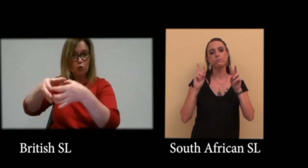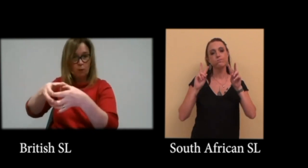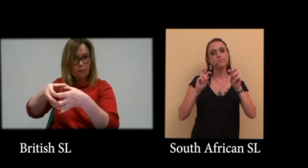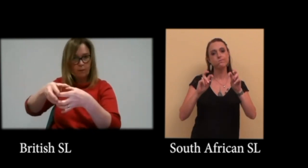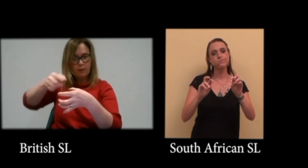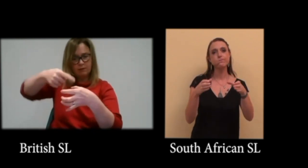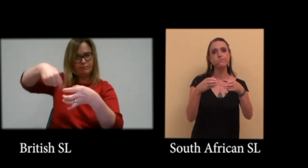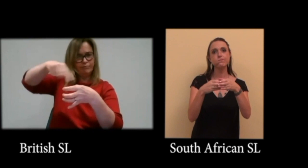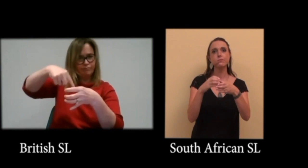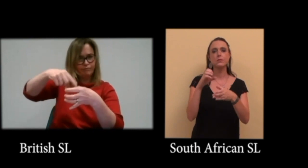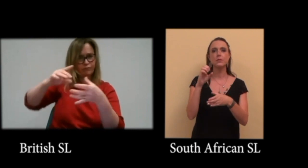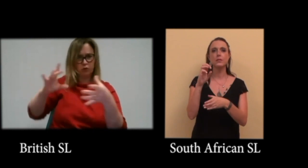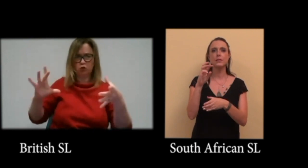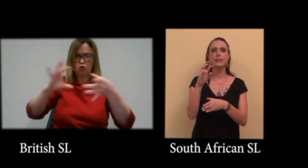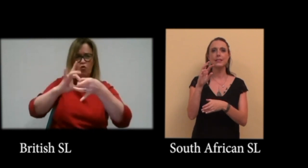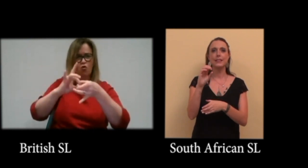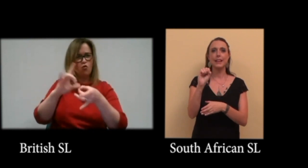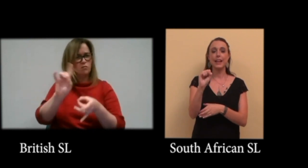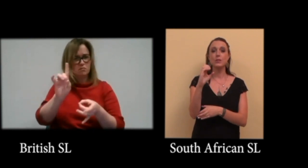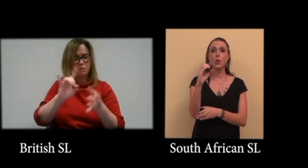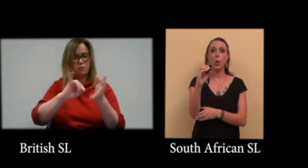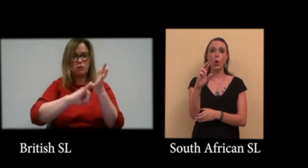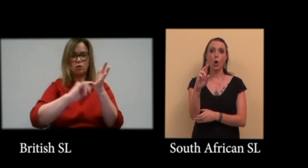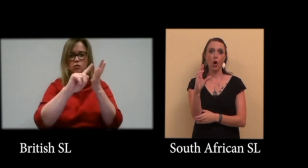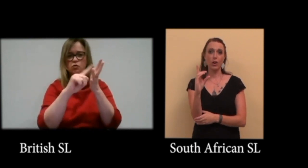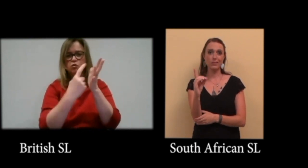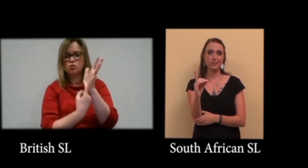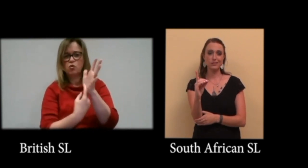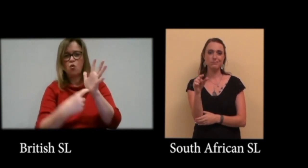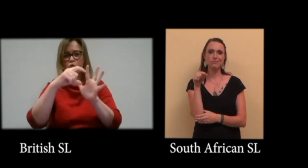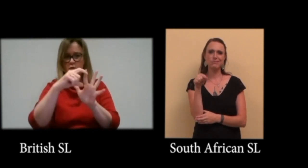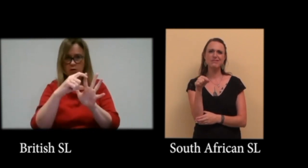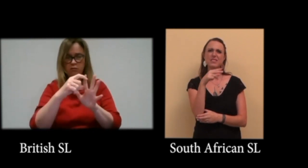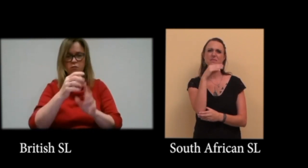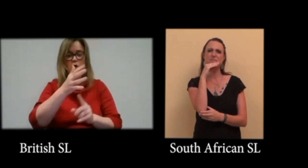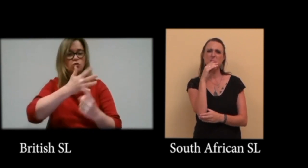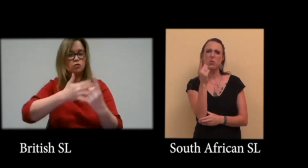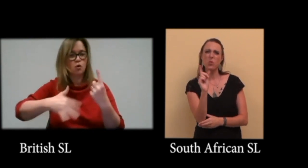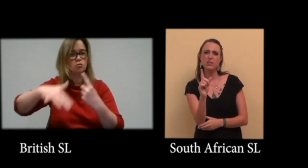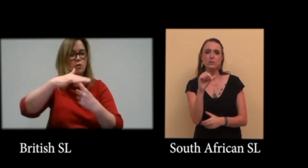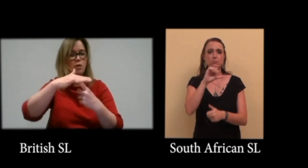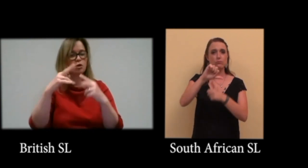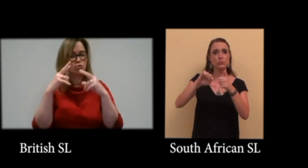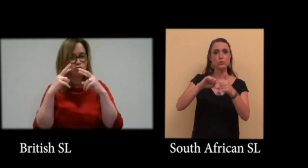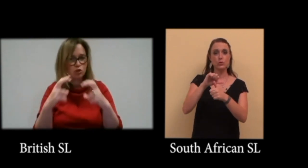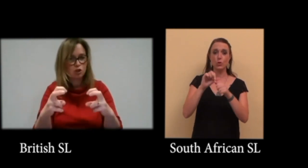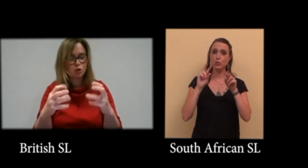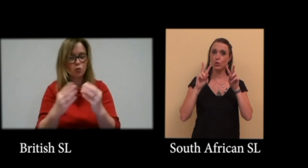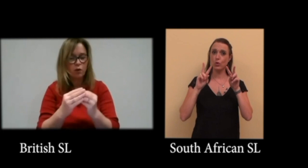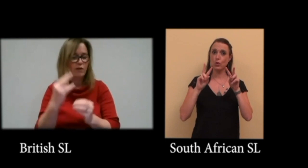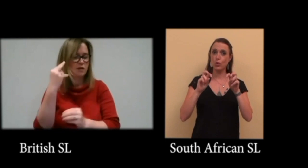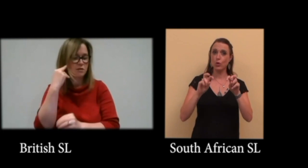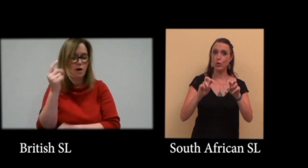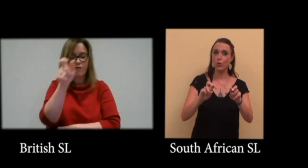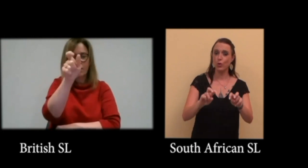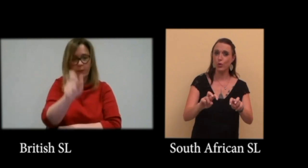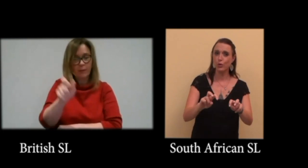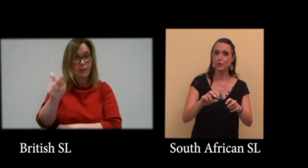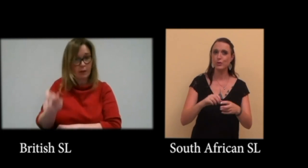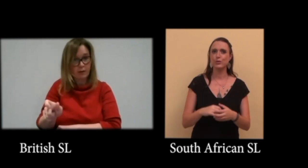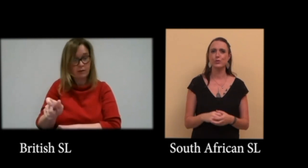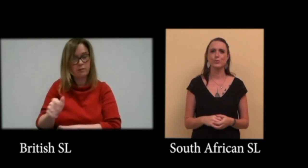I work with a research group called SORD, S-O-R-D, and that stands for